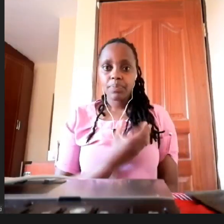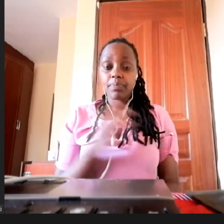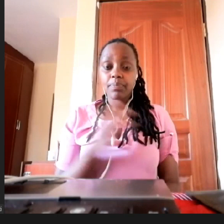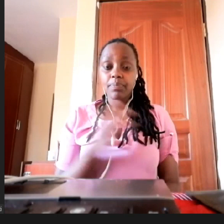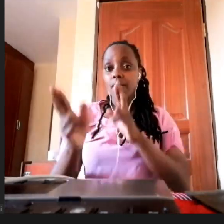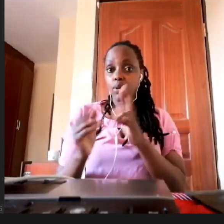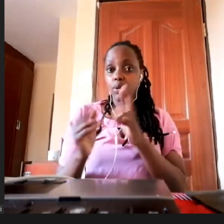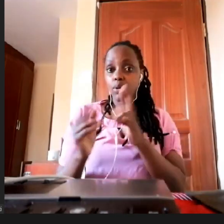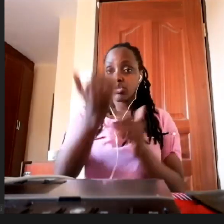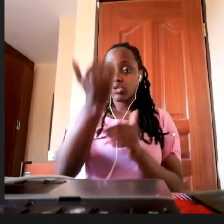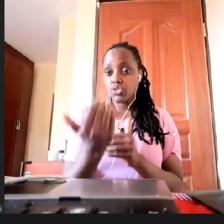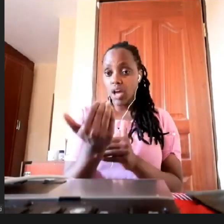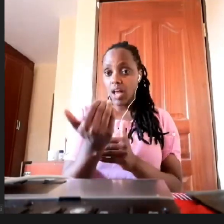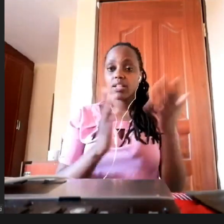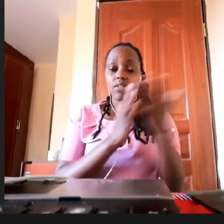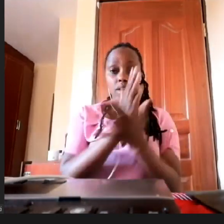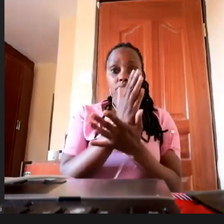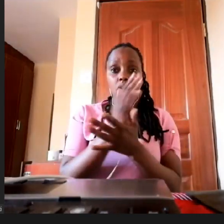rights coalitions.